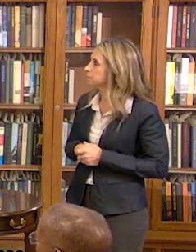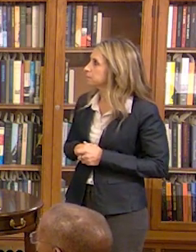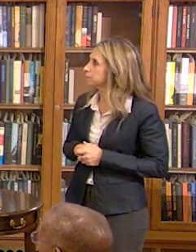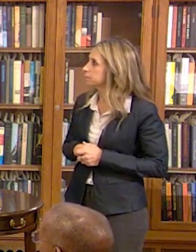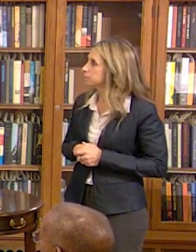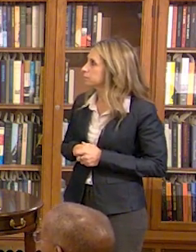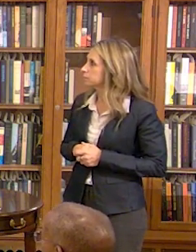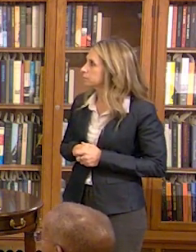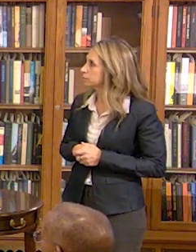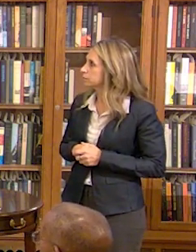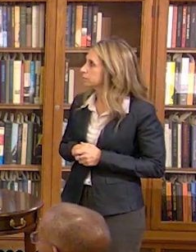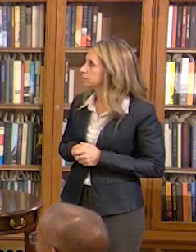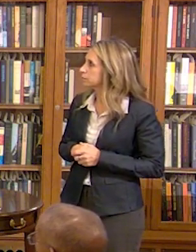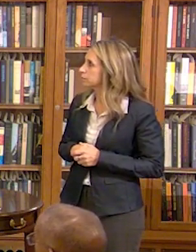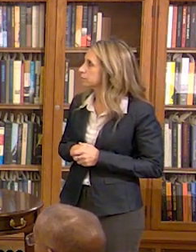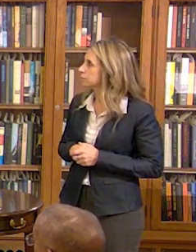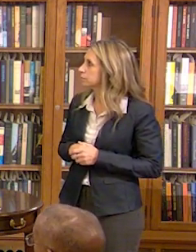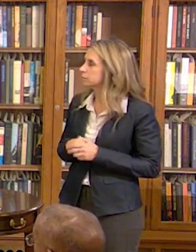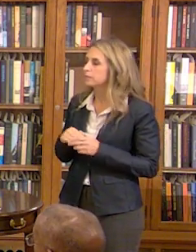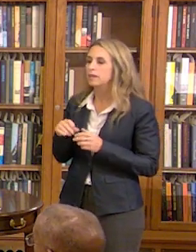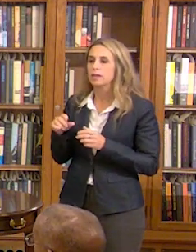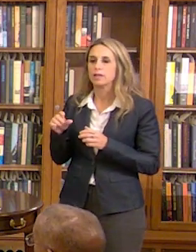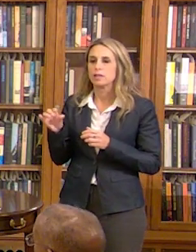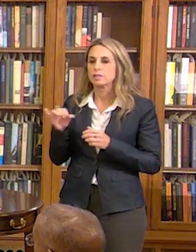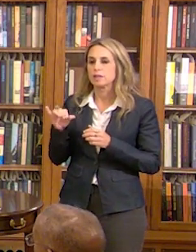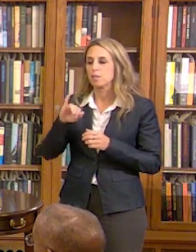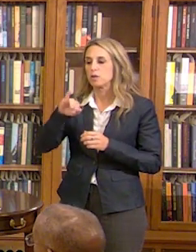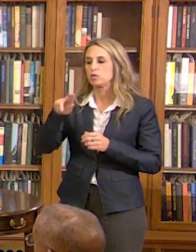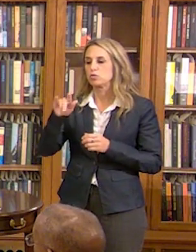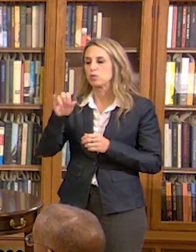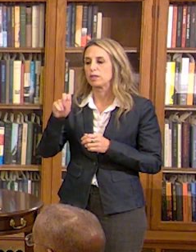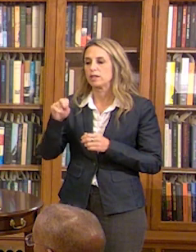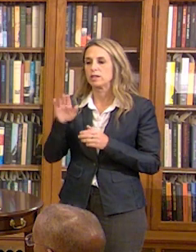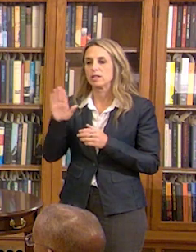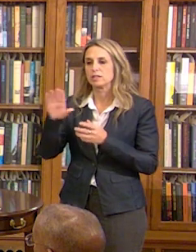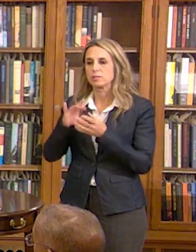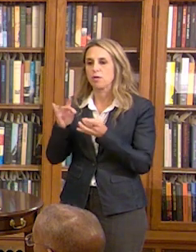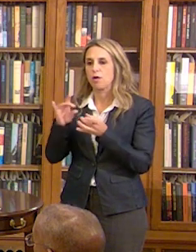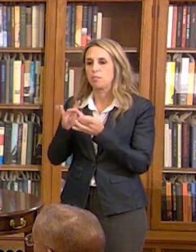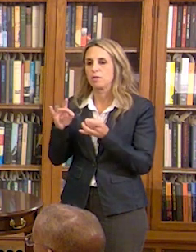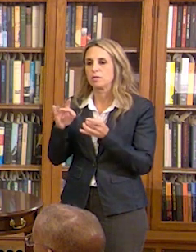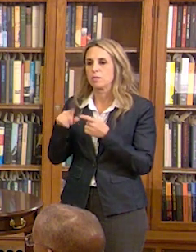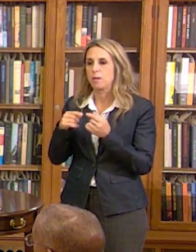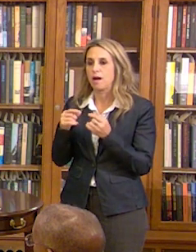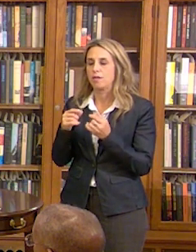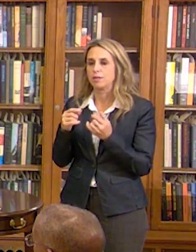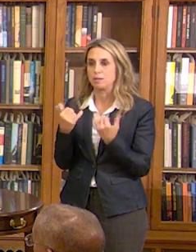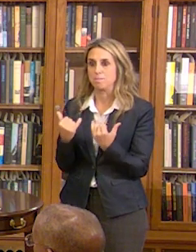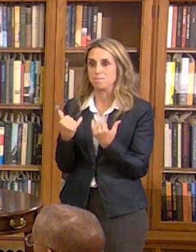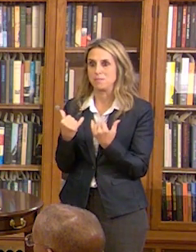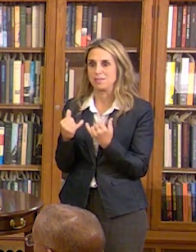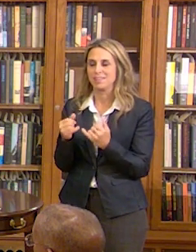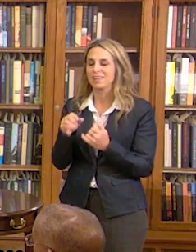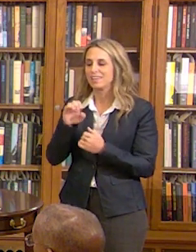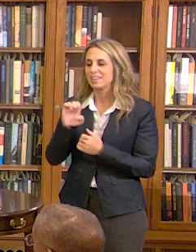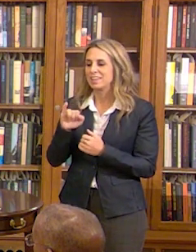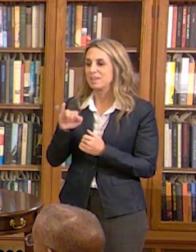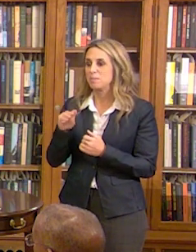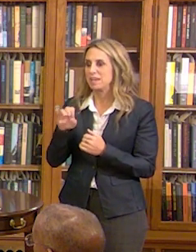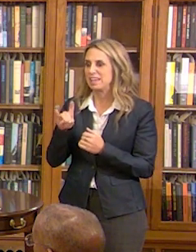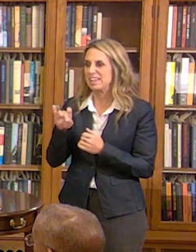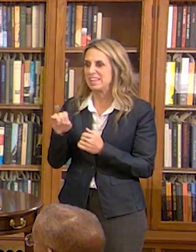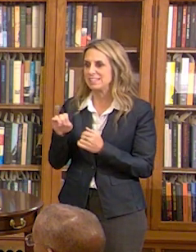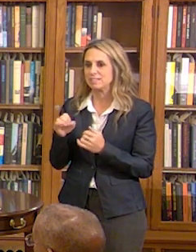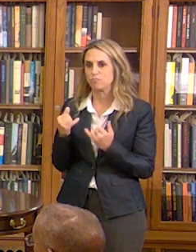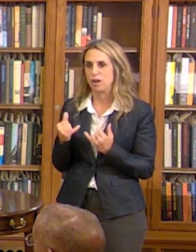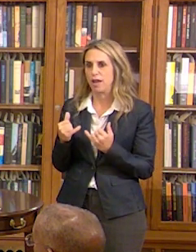powerful so I have to Echo um what Julian said about the um immediacy so if you